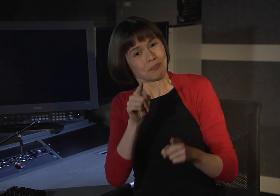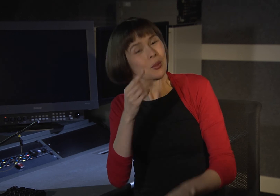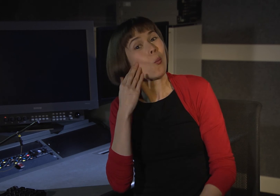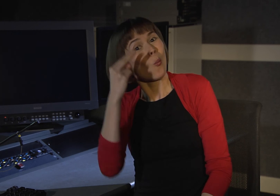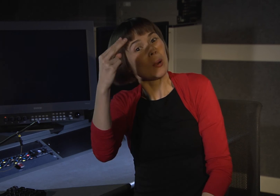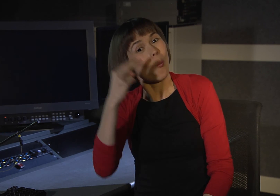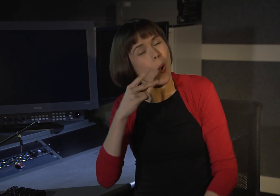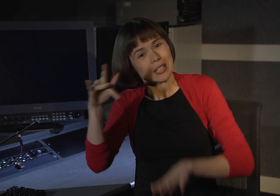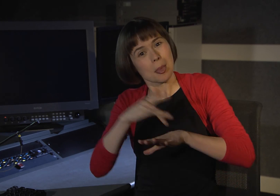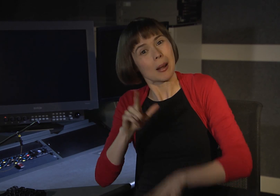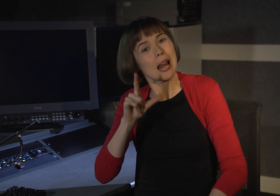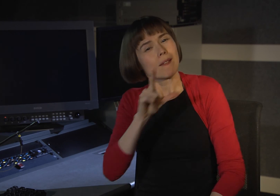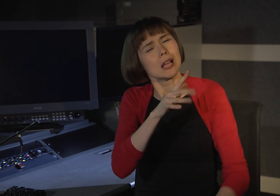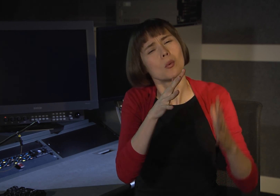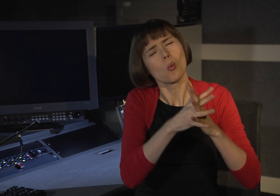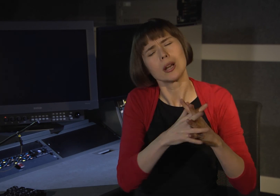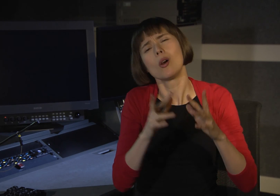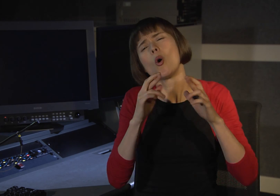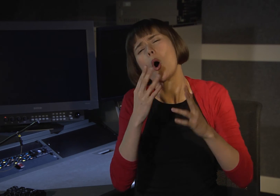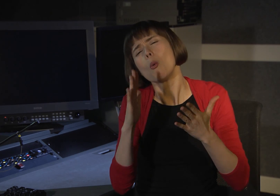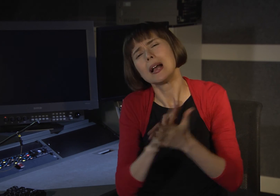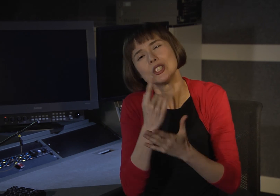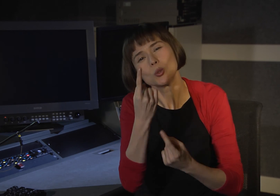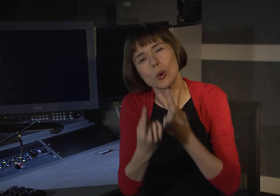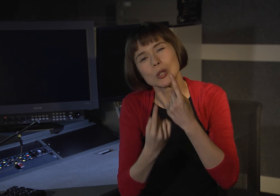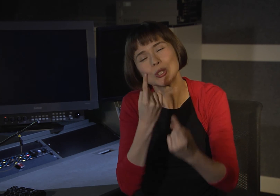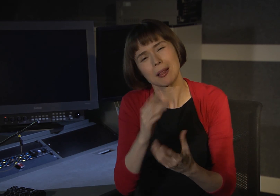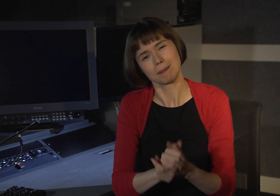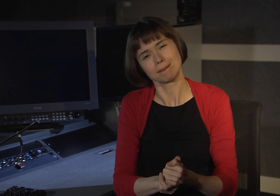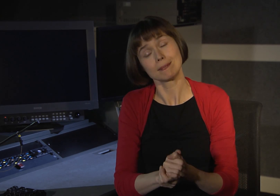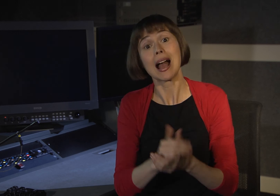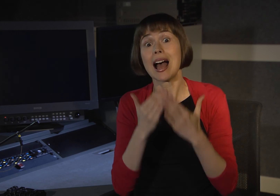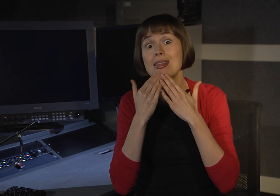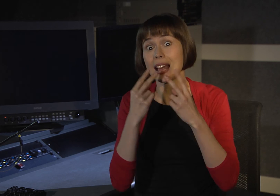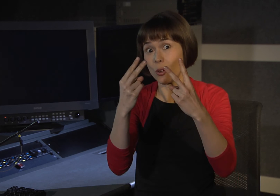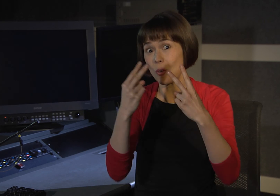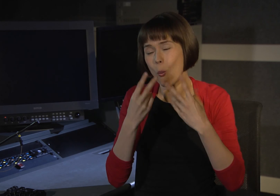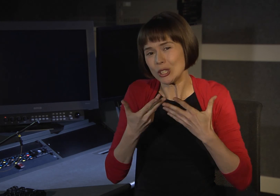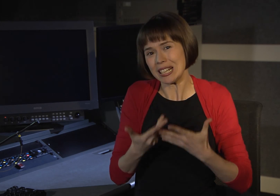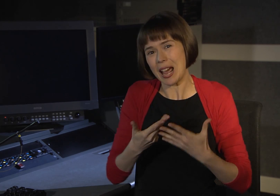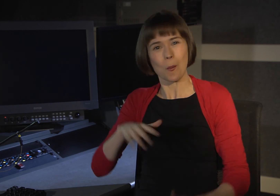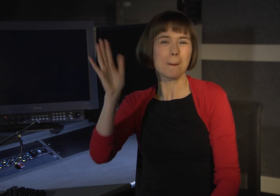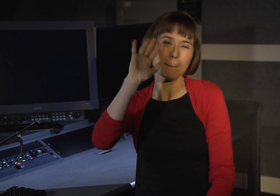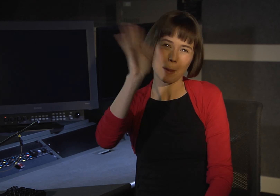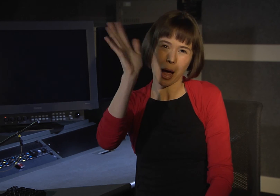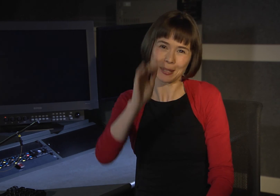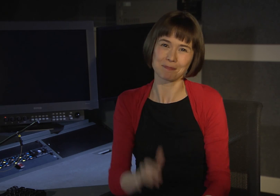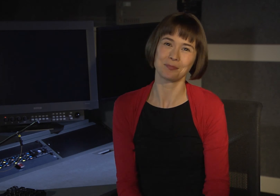So we hope when you watch Love's Labours 1 you really enjoy yourselves, and thank you ever so much for watching now. Bye bye.